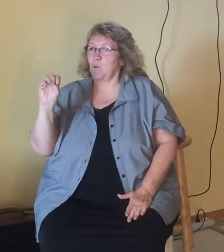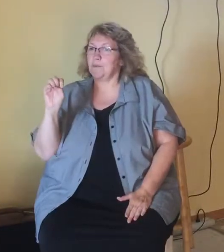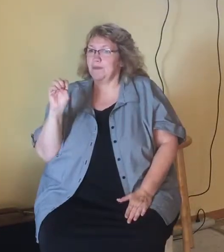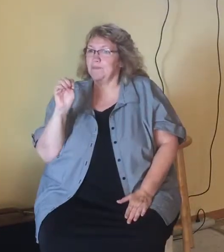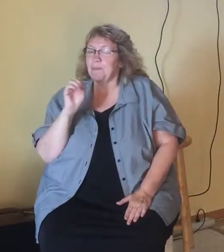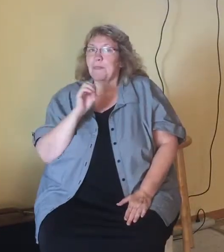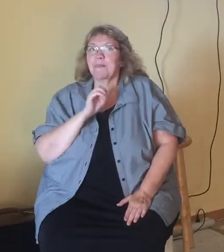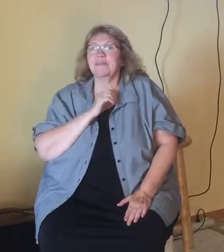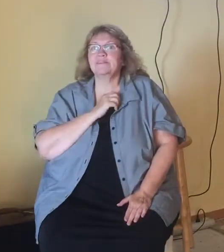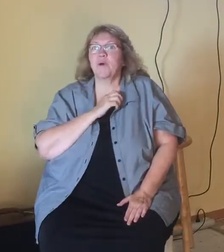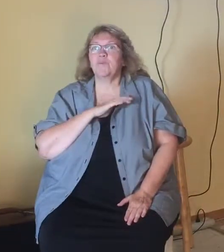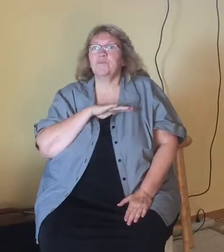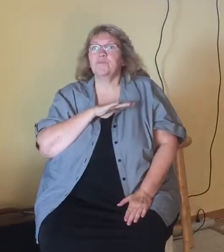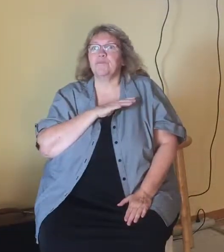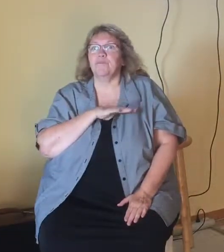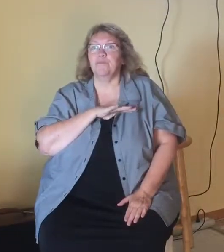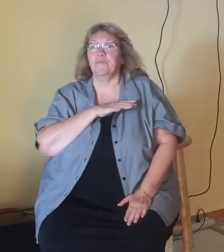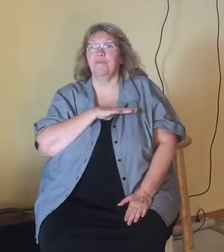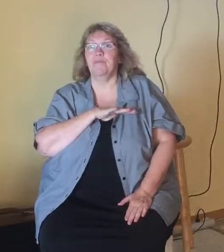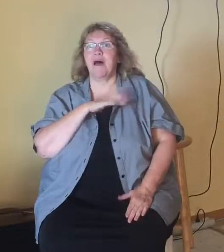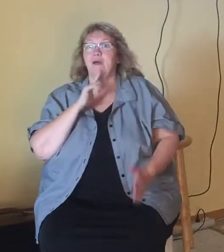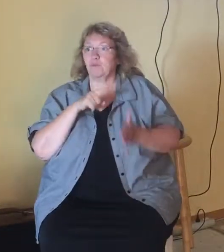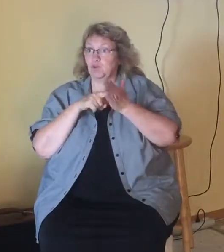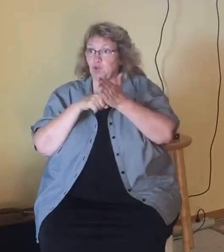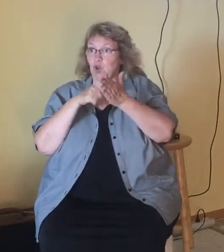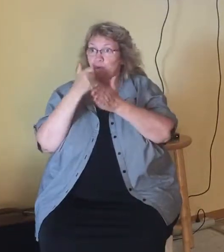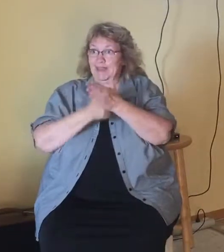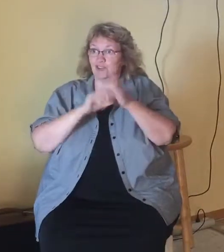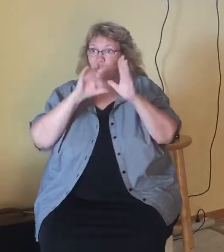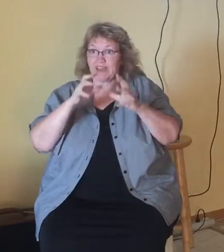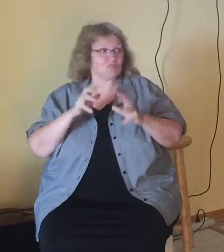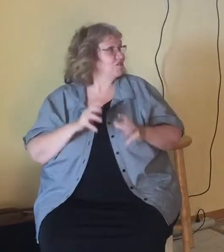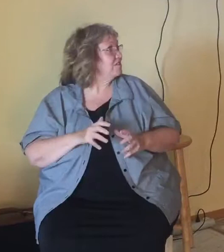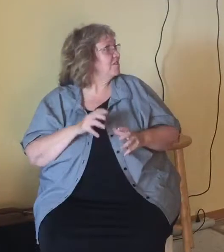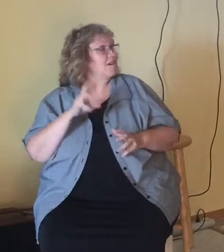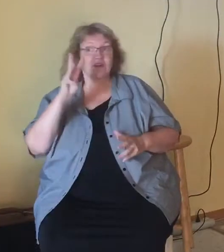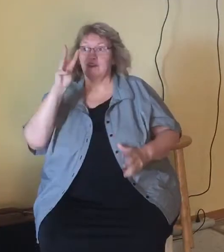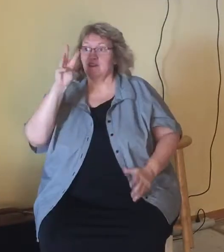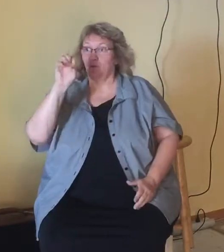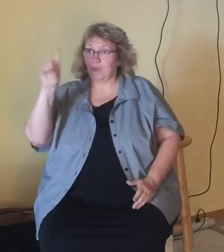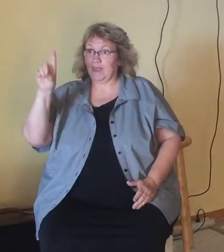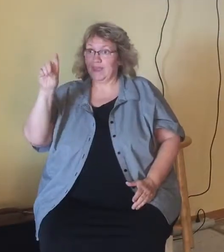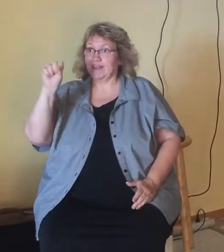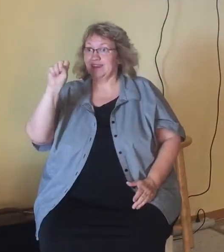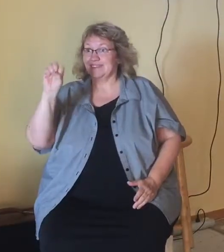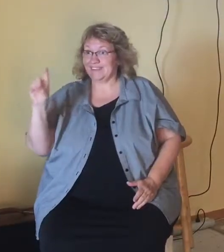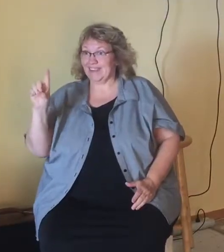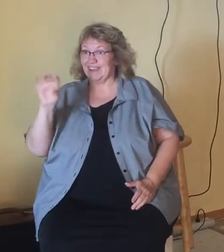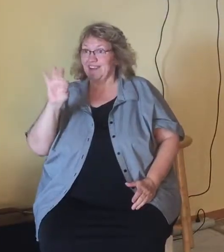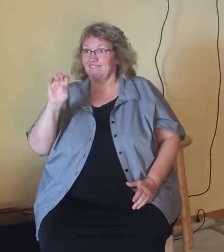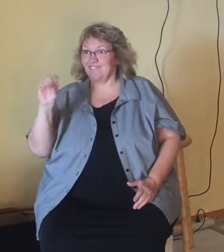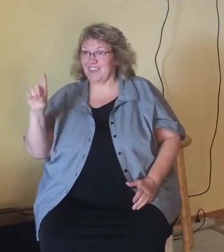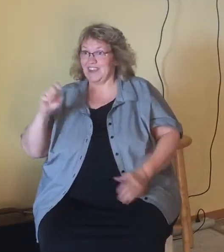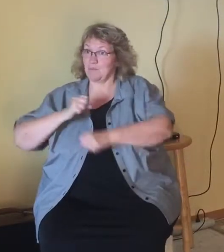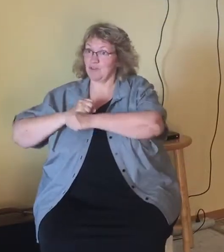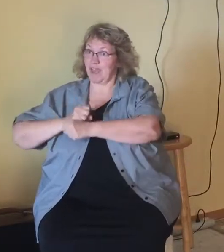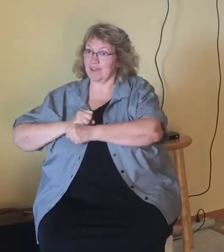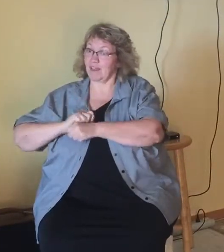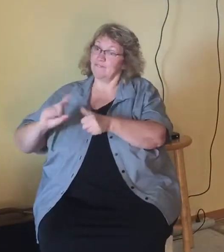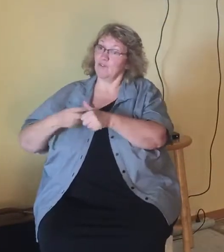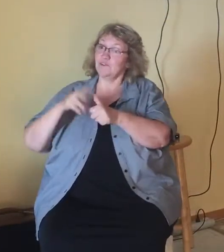Biome. So we're going to go take a closer look at each section here: the weed, seed, feed, and protect. And our first one